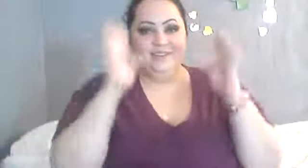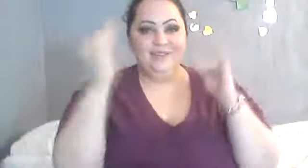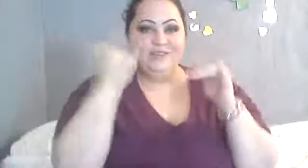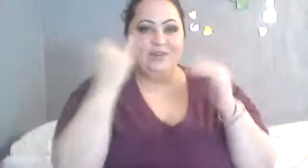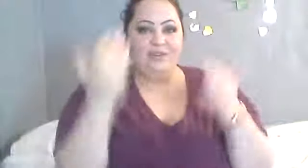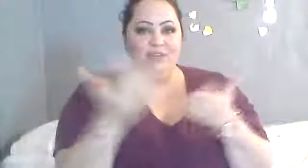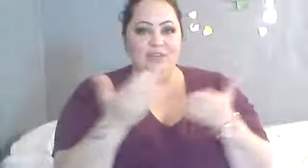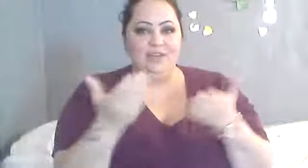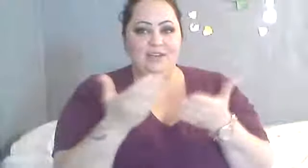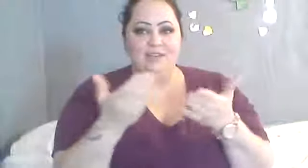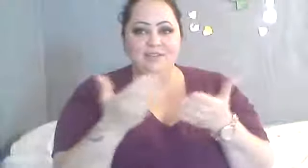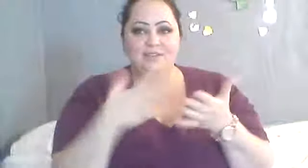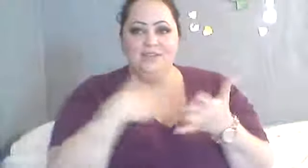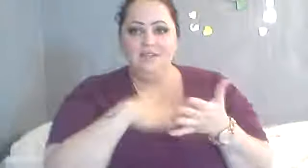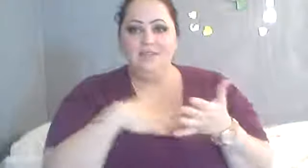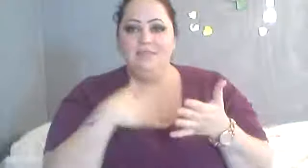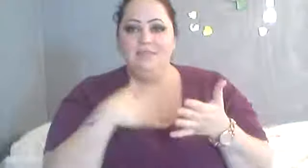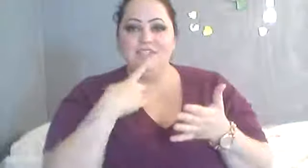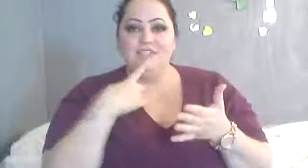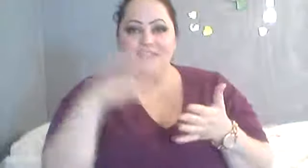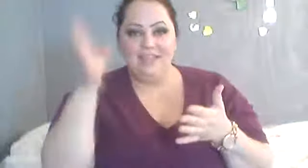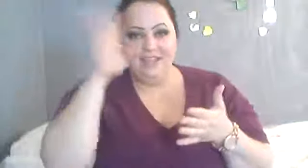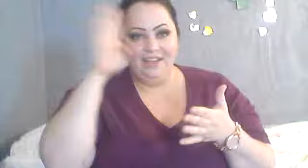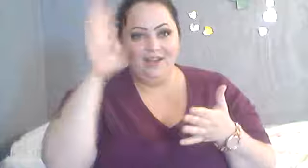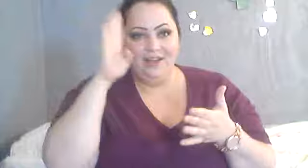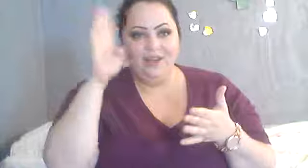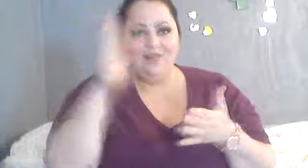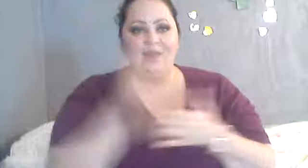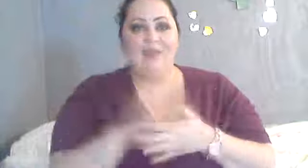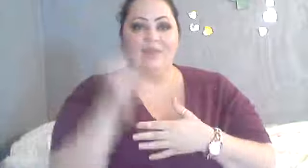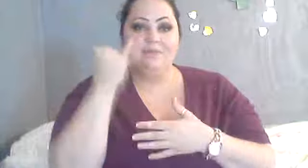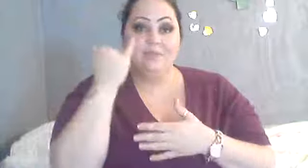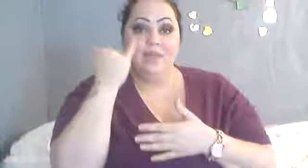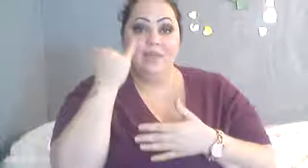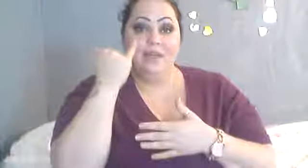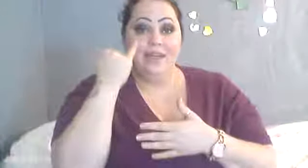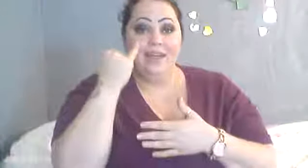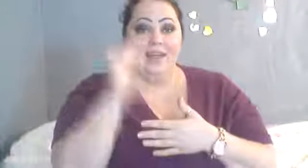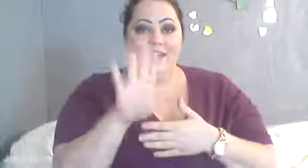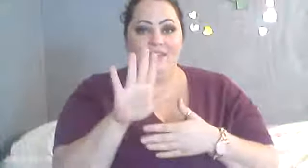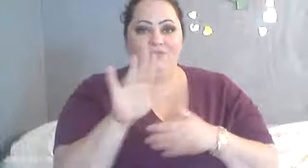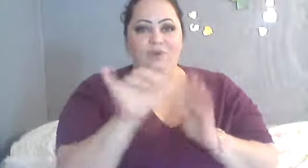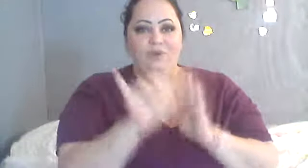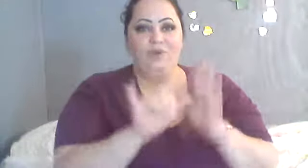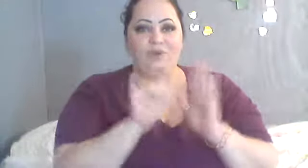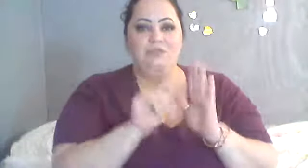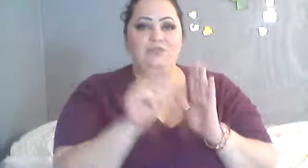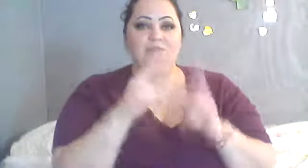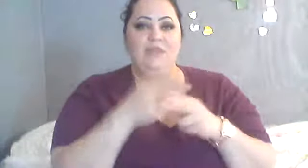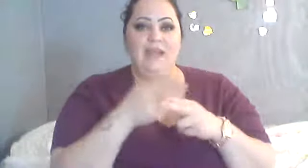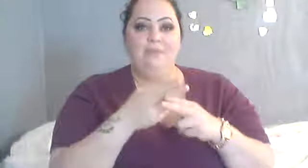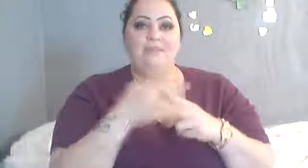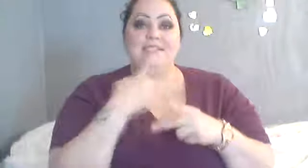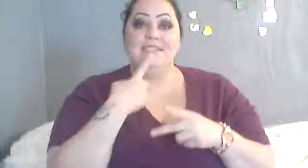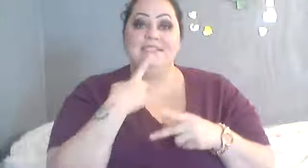Hello. So if you're here, please just say hello. And if your YouTube name doesn't